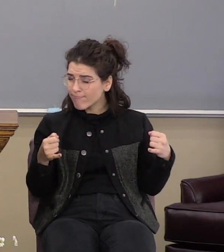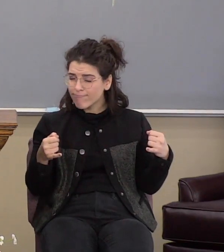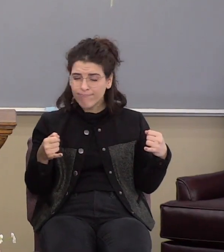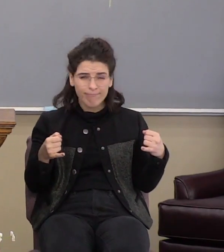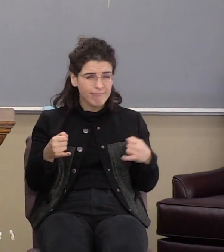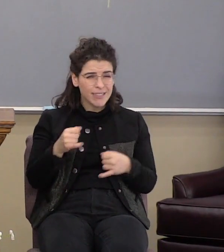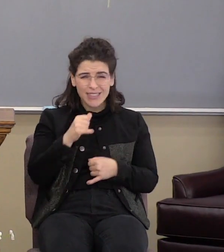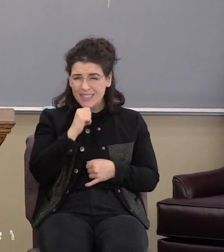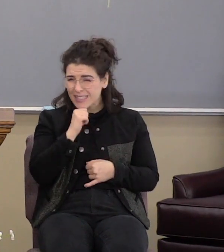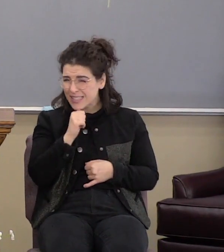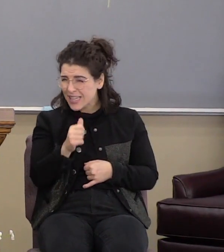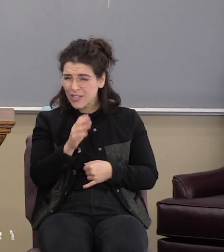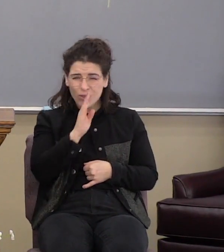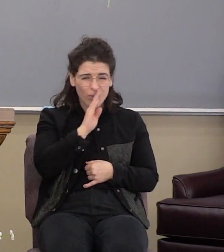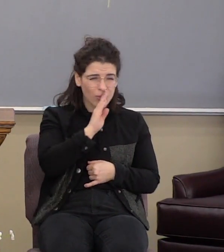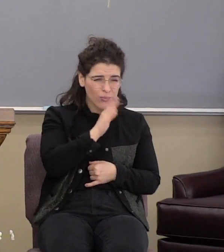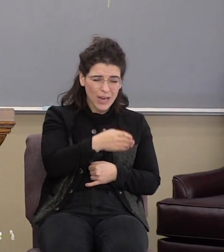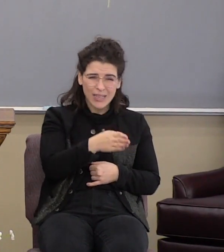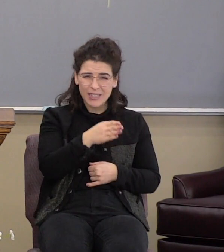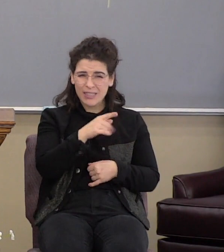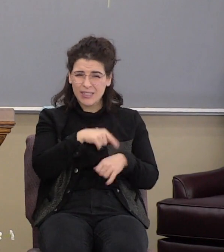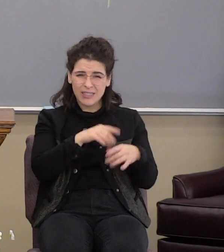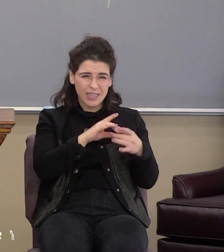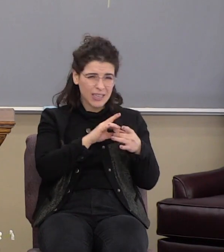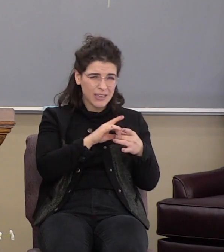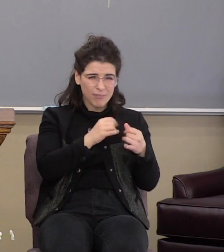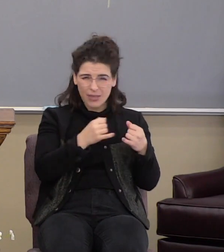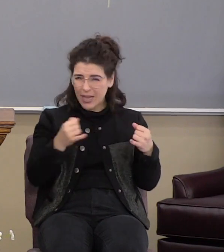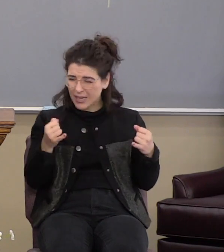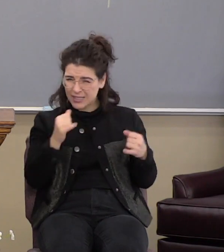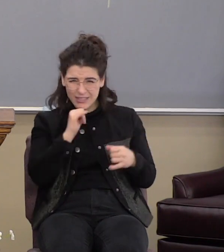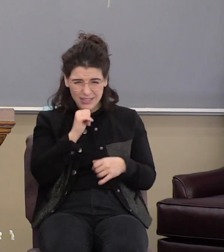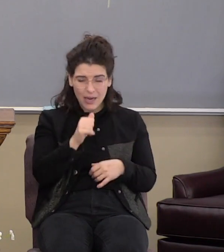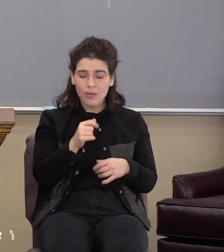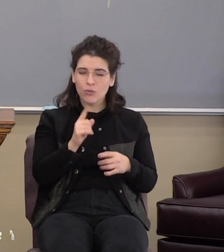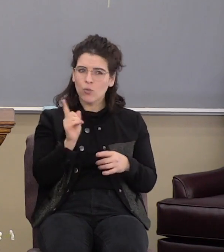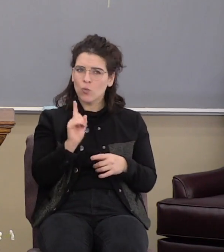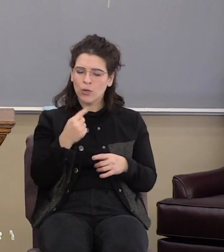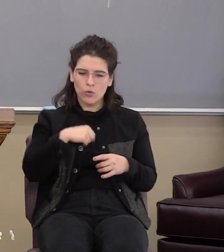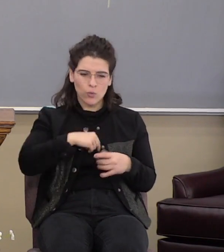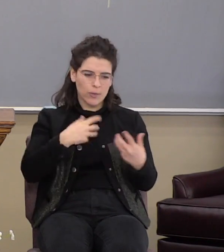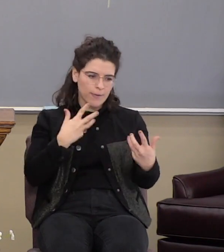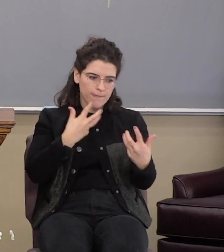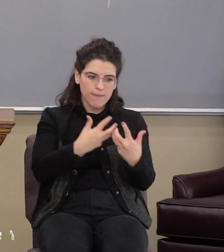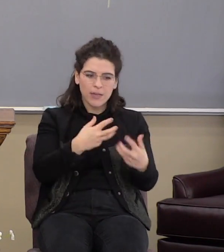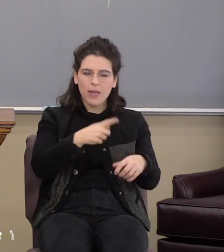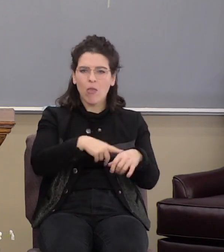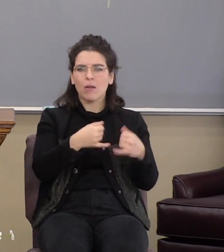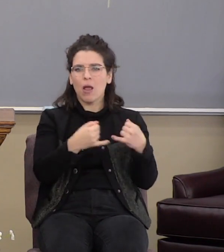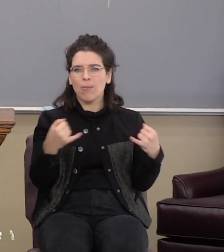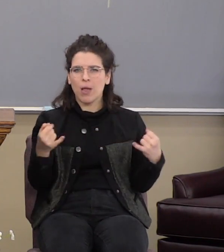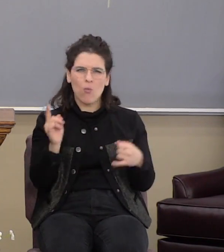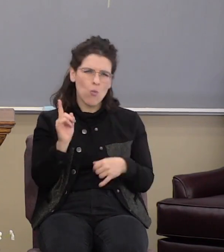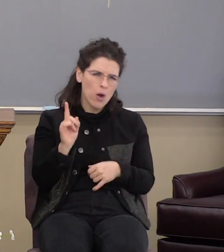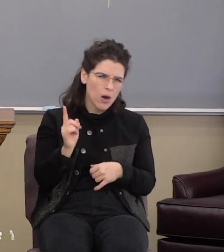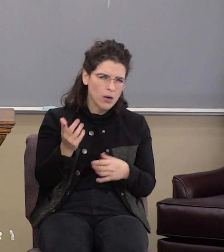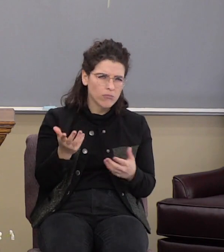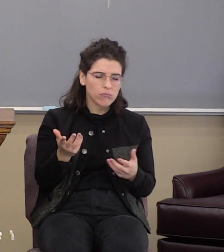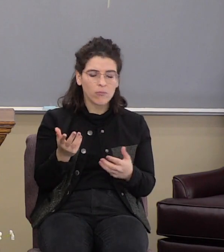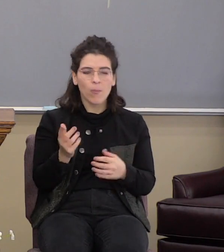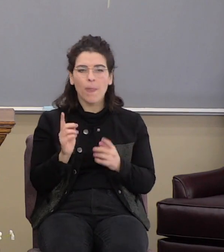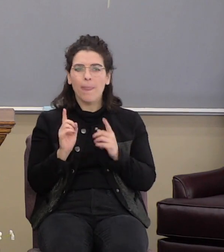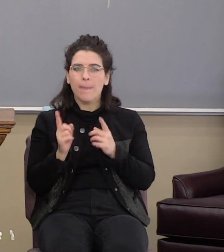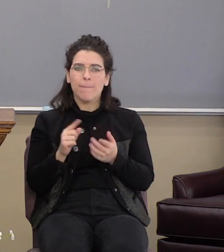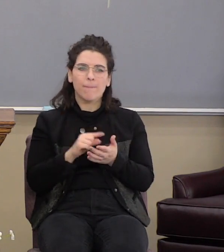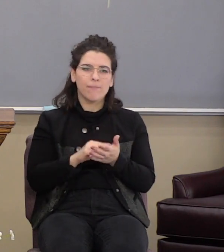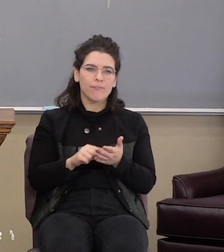it directly. So where are we on the timeline? Drop down to